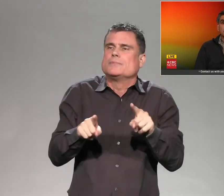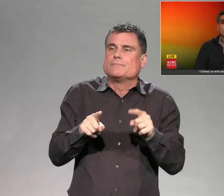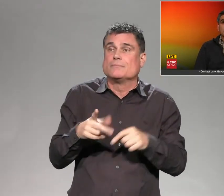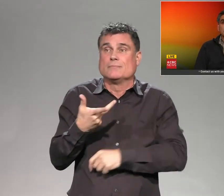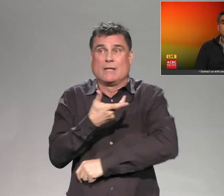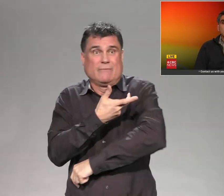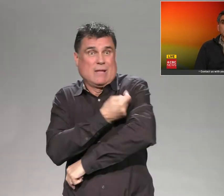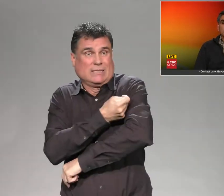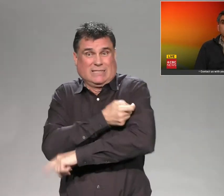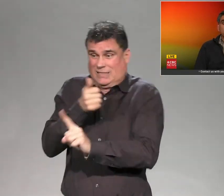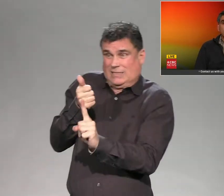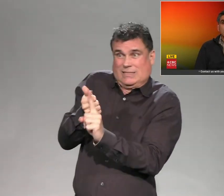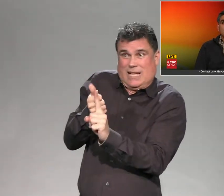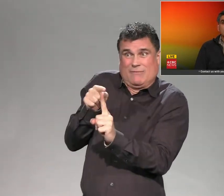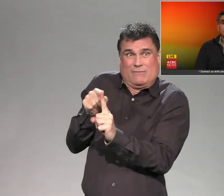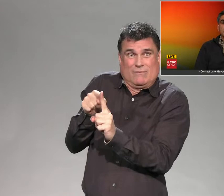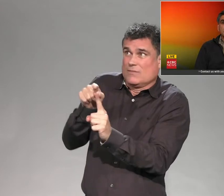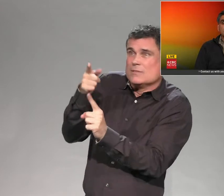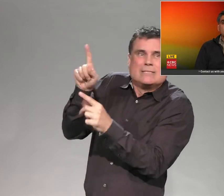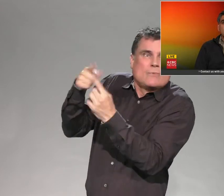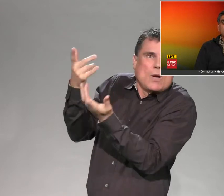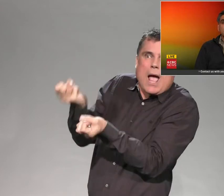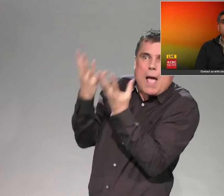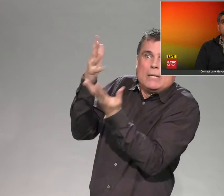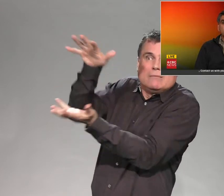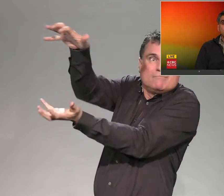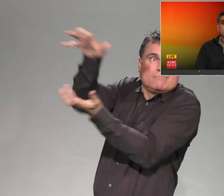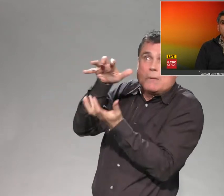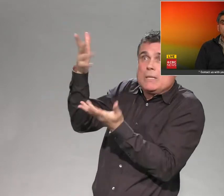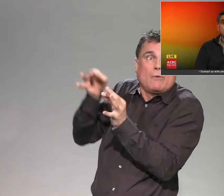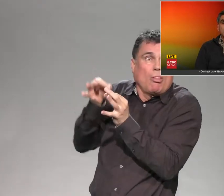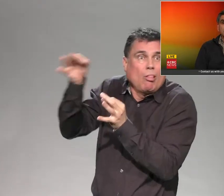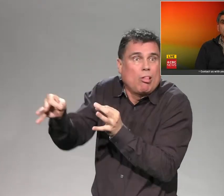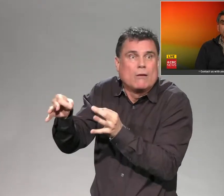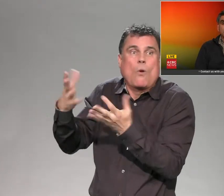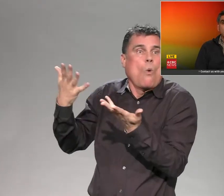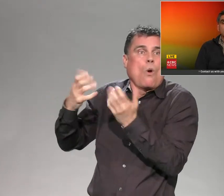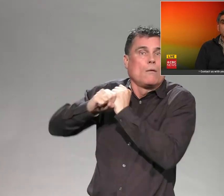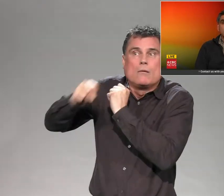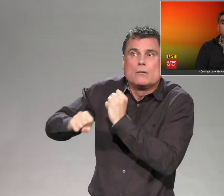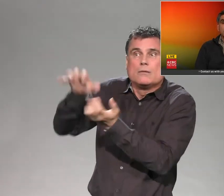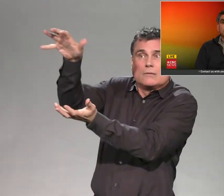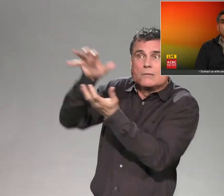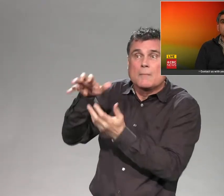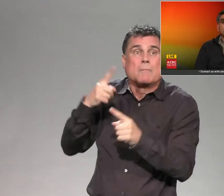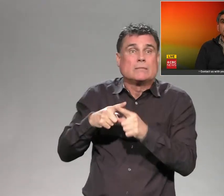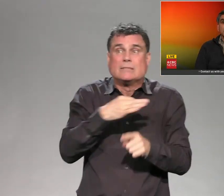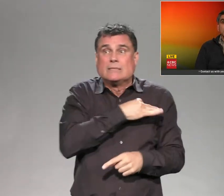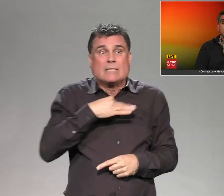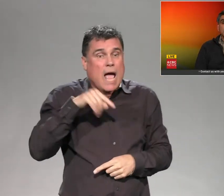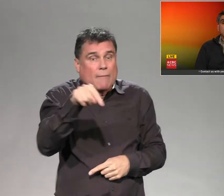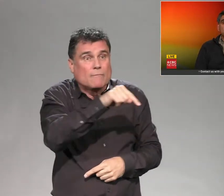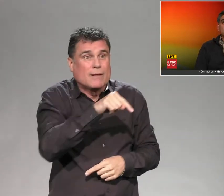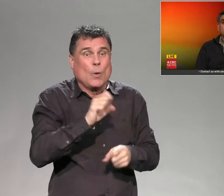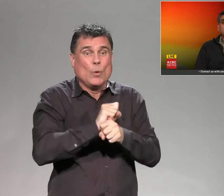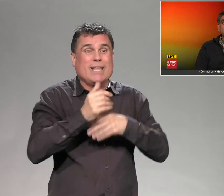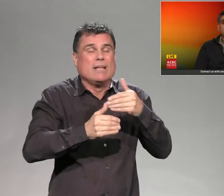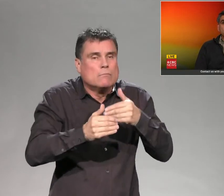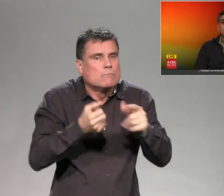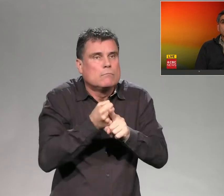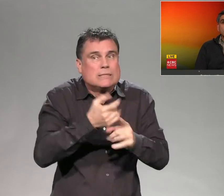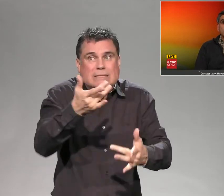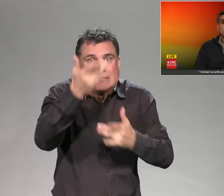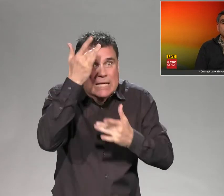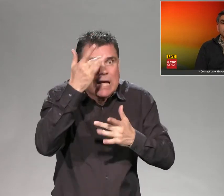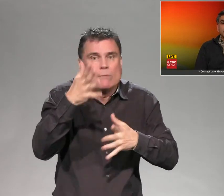fall sick while they're vaccinating. Some staff may not come in time. They may not be able to show up